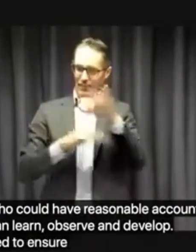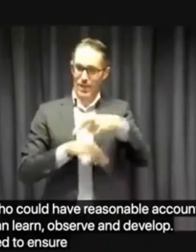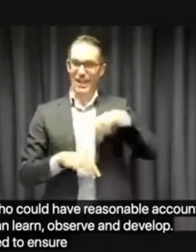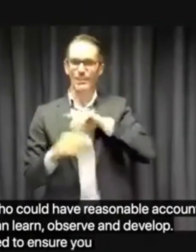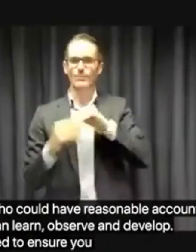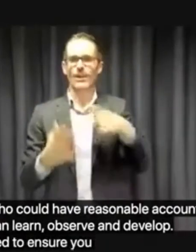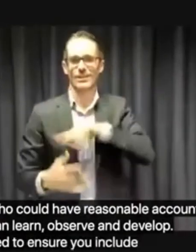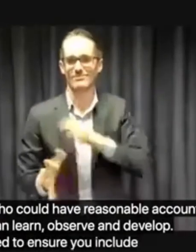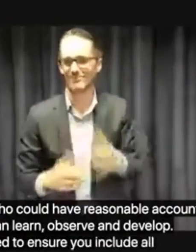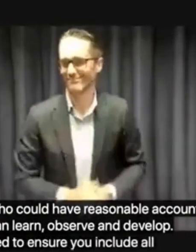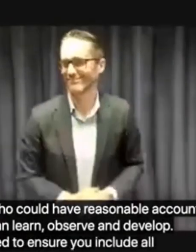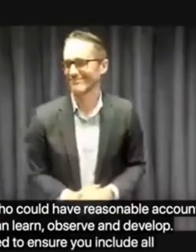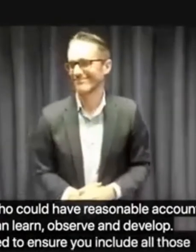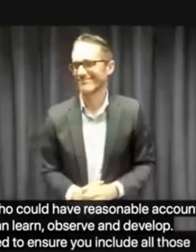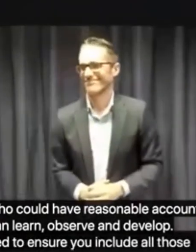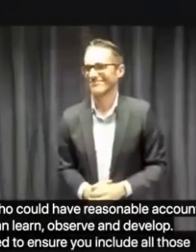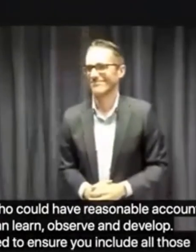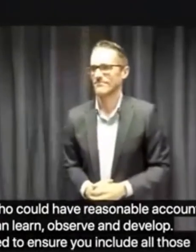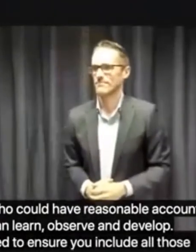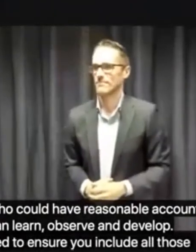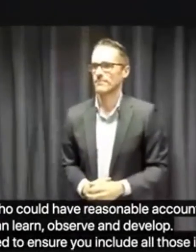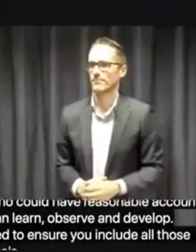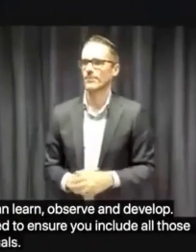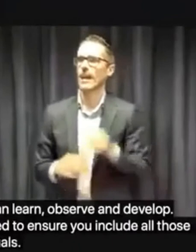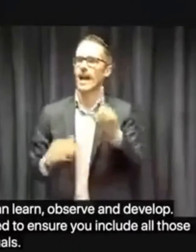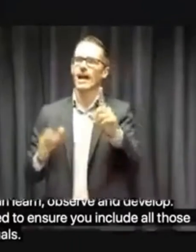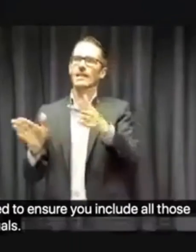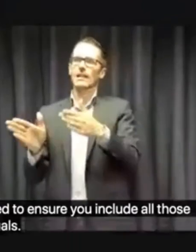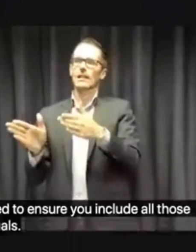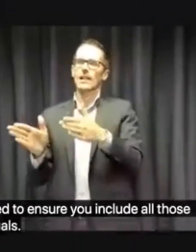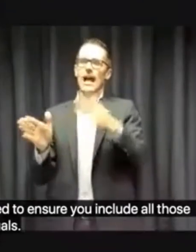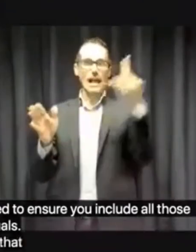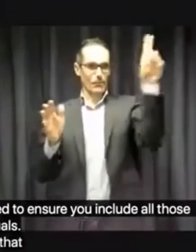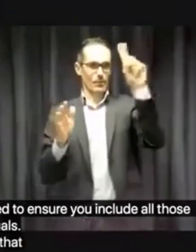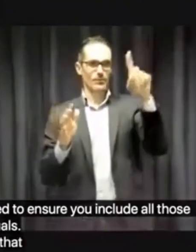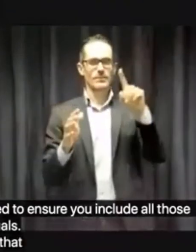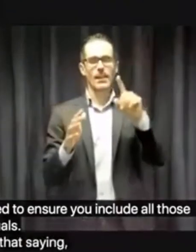Okay, what's that saying? Nothing about us without us.